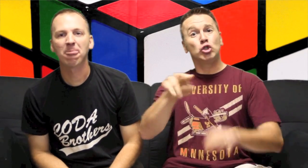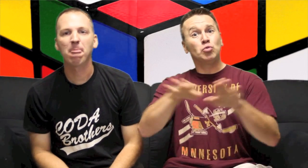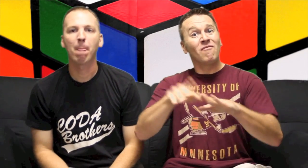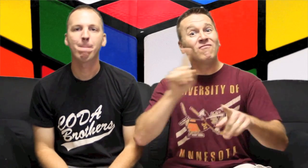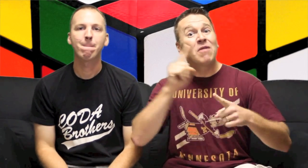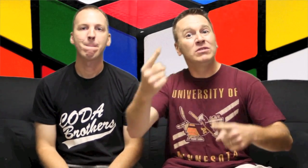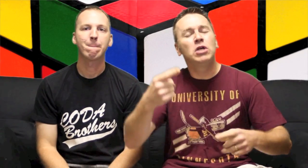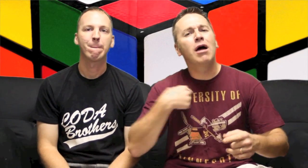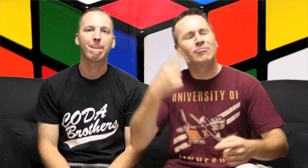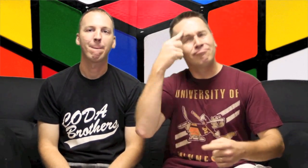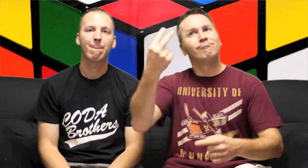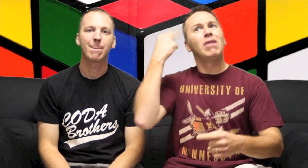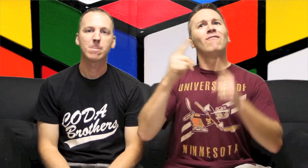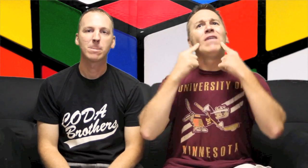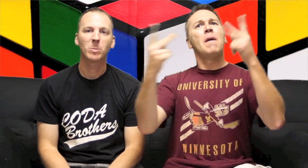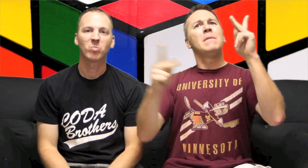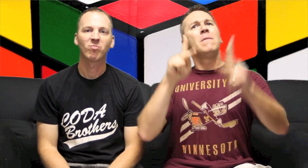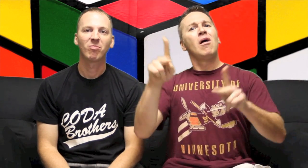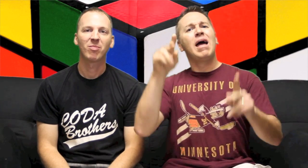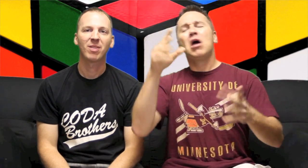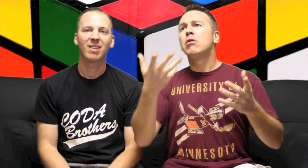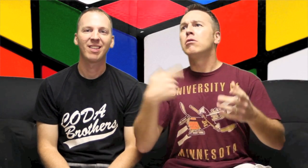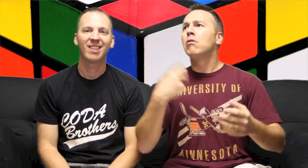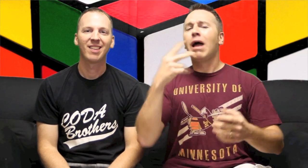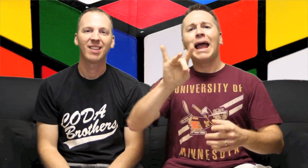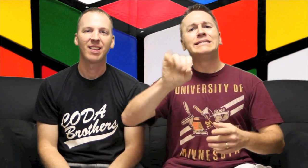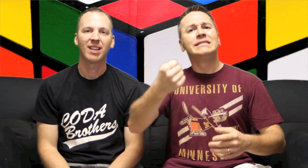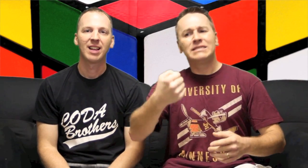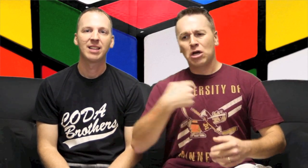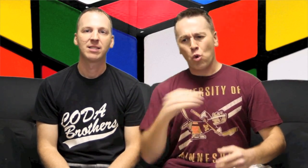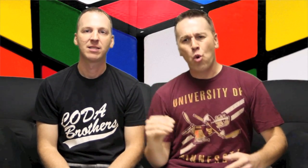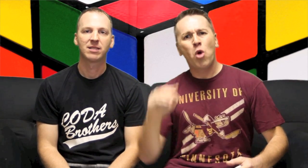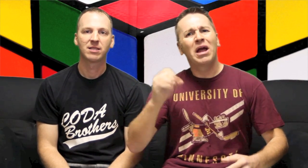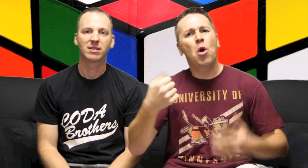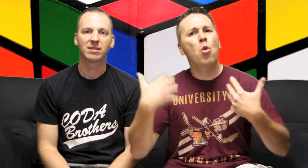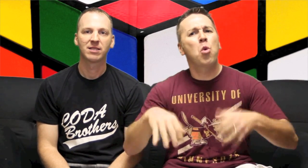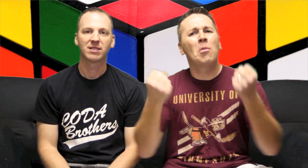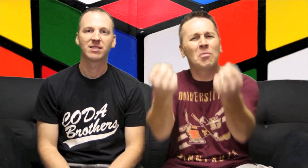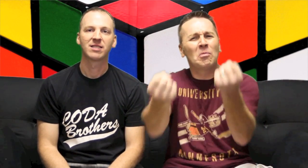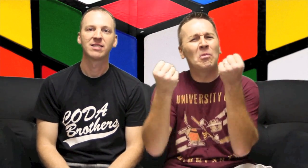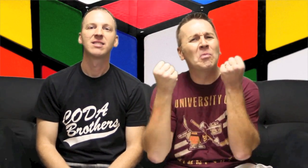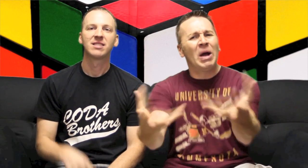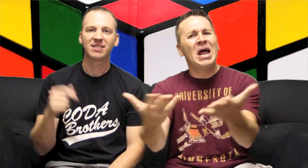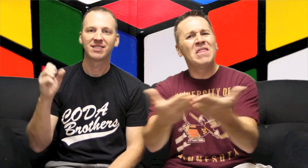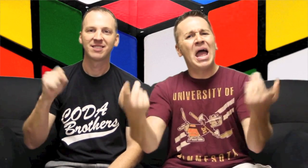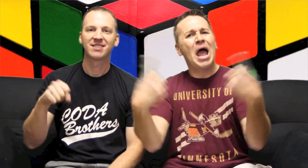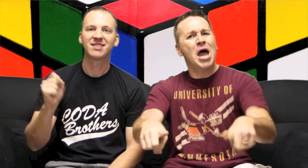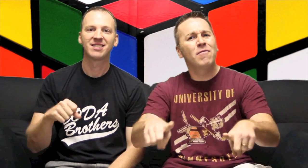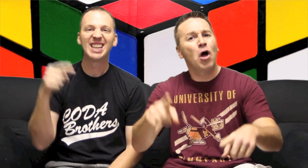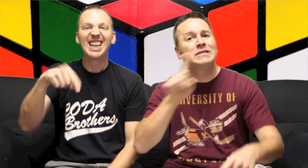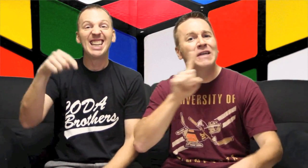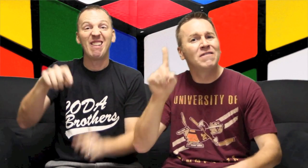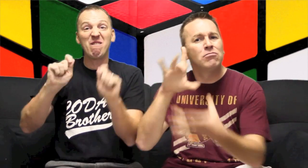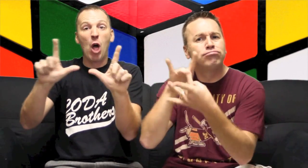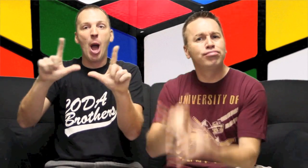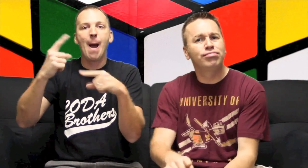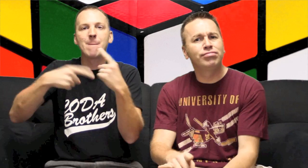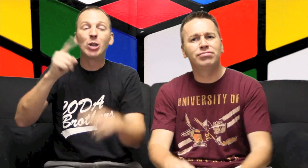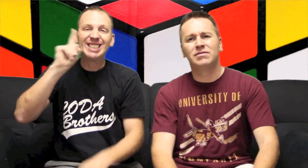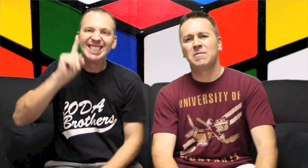what? up? That famous swimmer reminds me of famous people. And I grew up in the 80s. There's so many things that happened in the 80s that are deaf